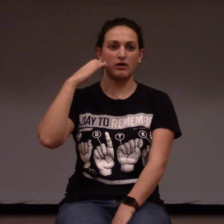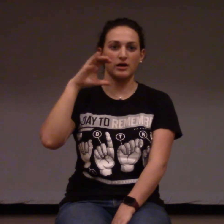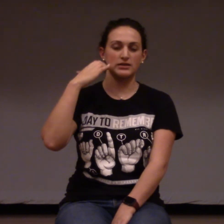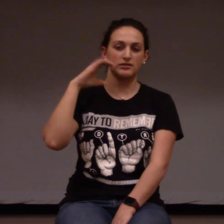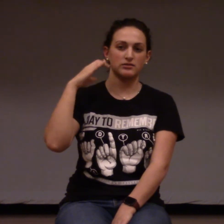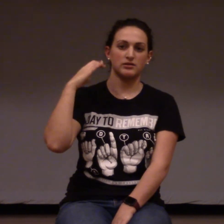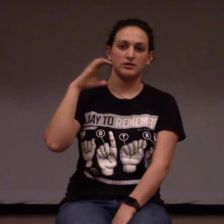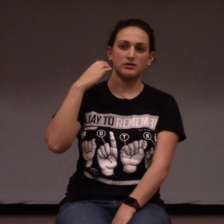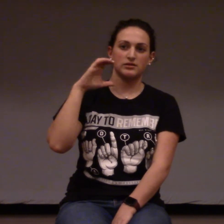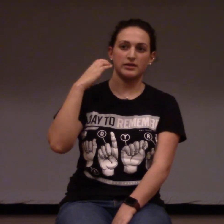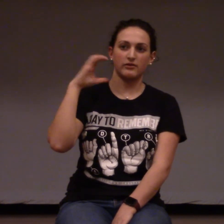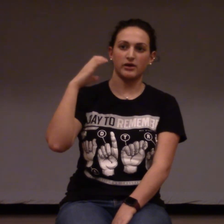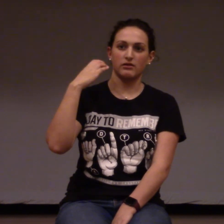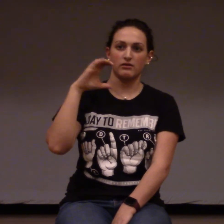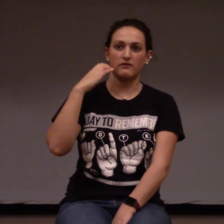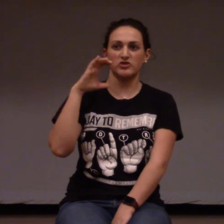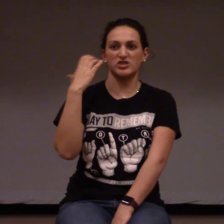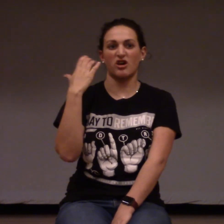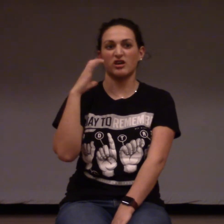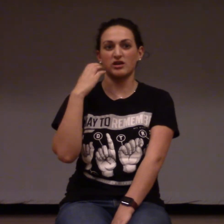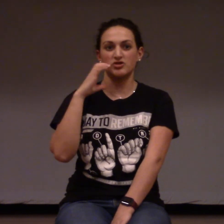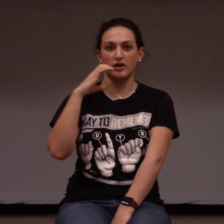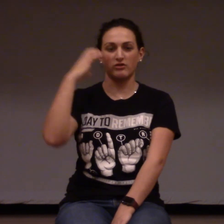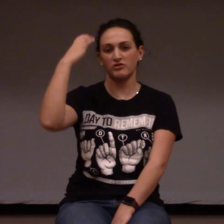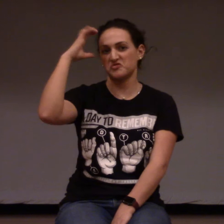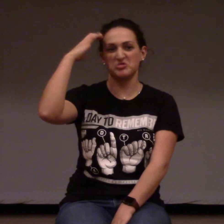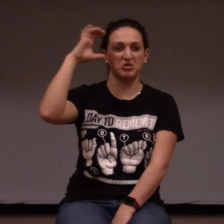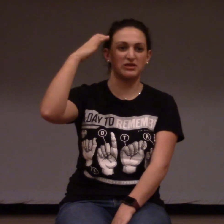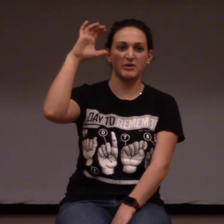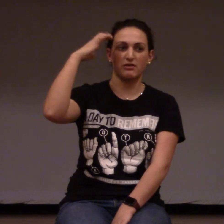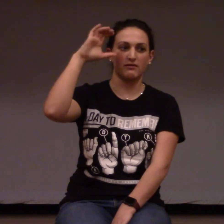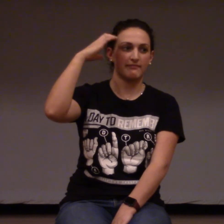cousin, down here. If you're just talking in general, just put it in the middle.